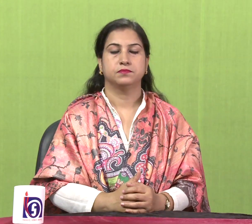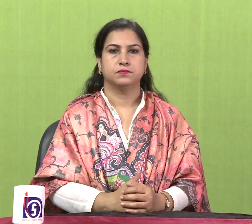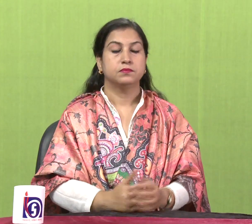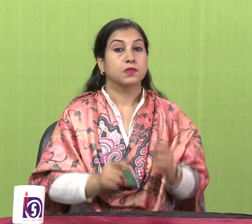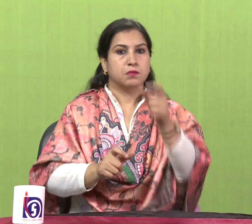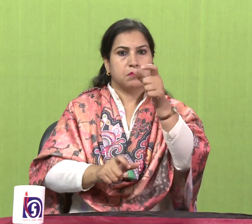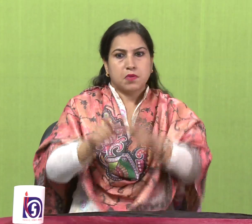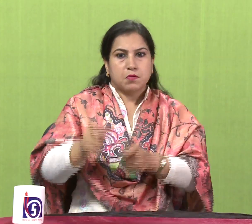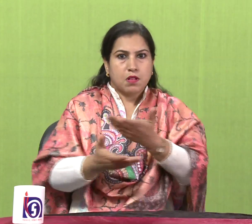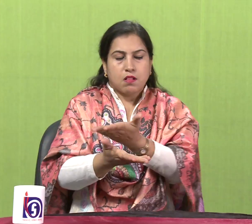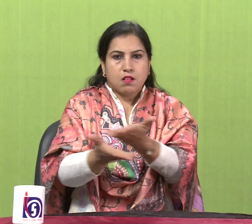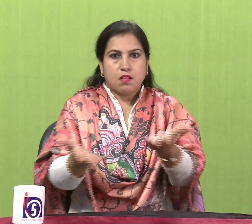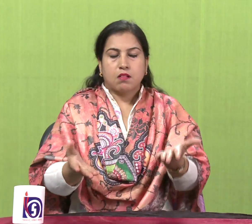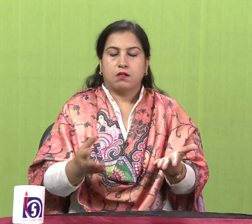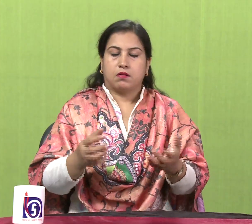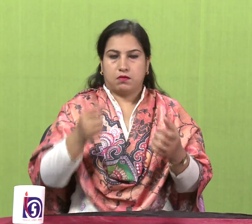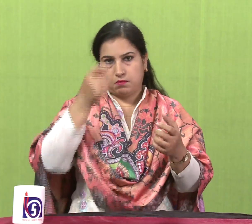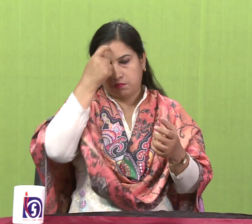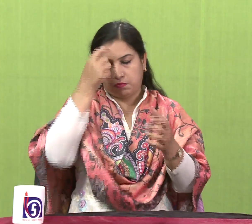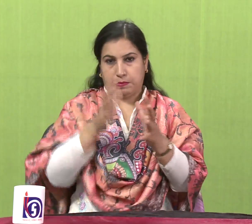Population is a major cause of environmental degradation.